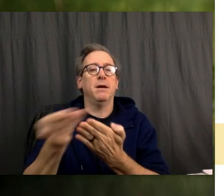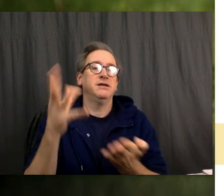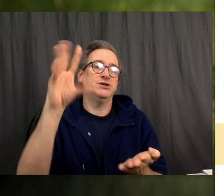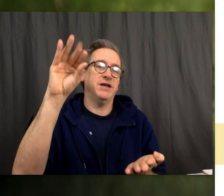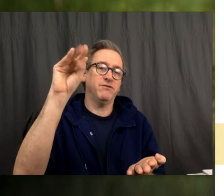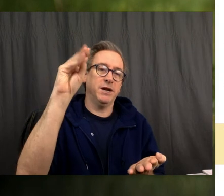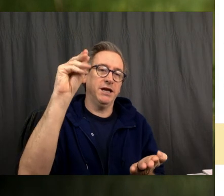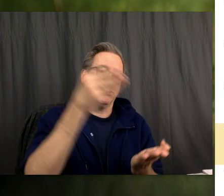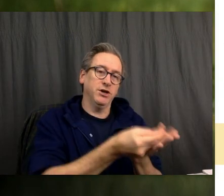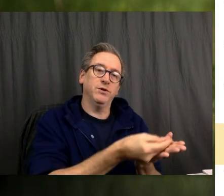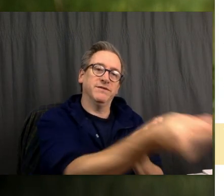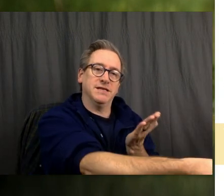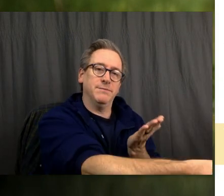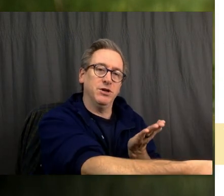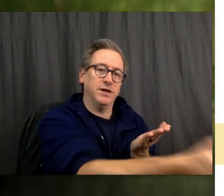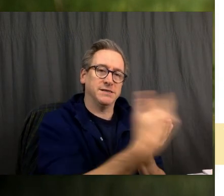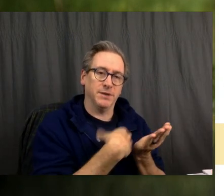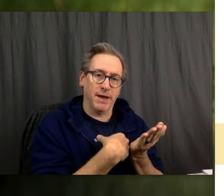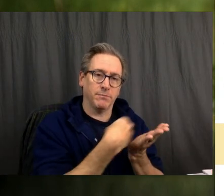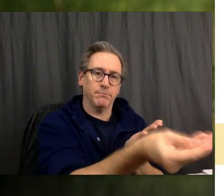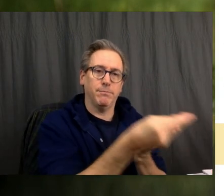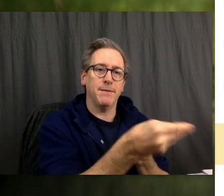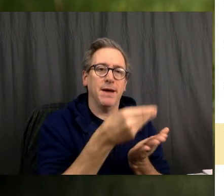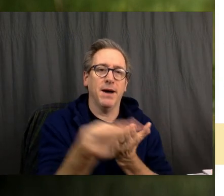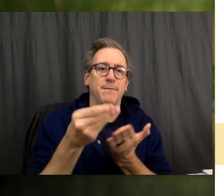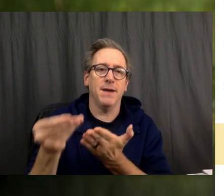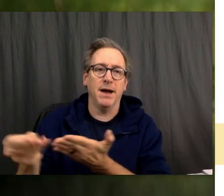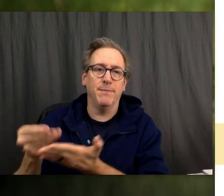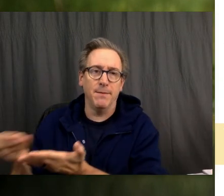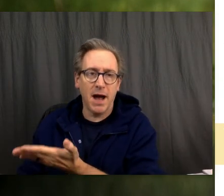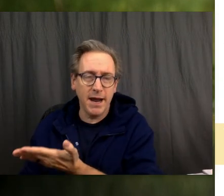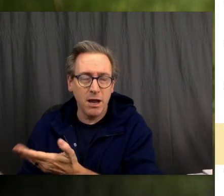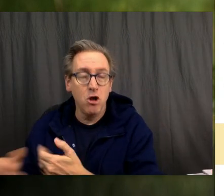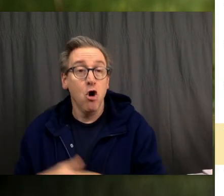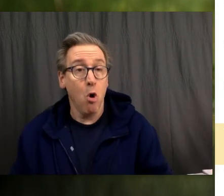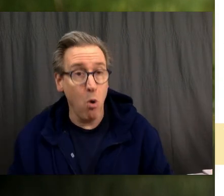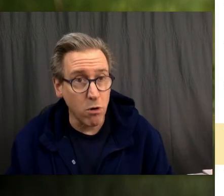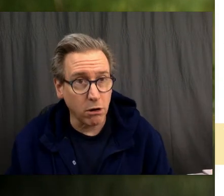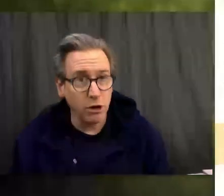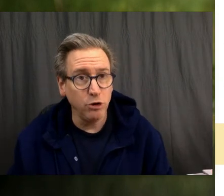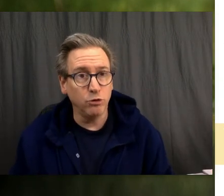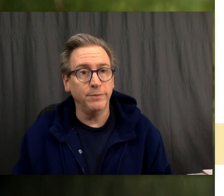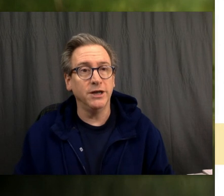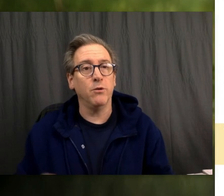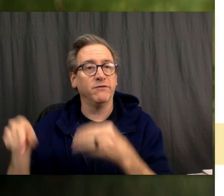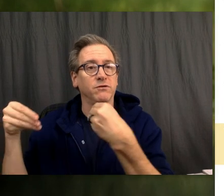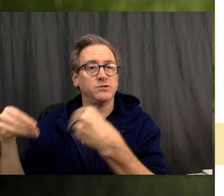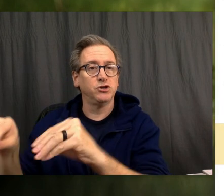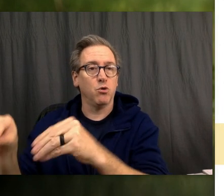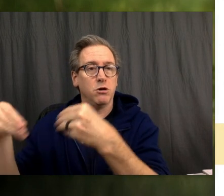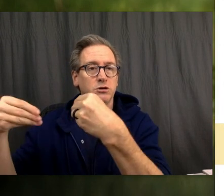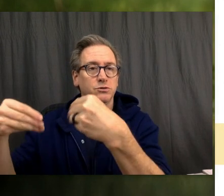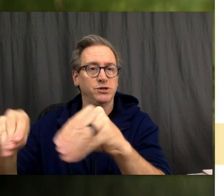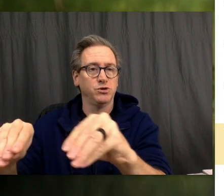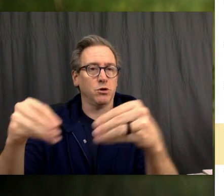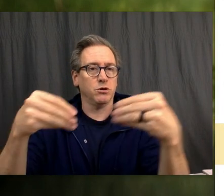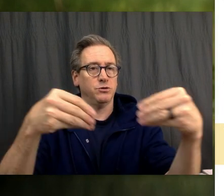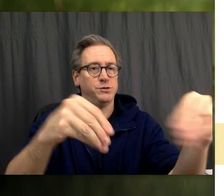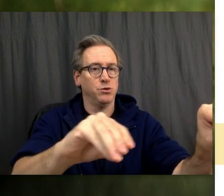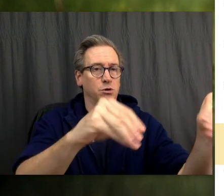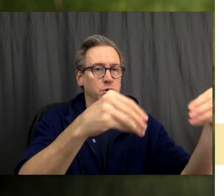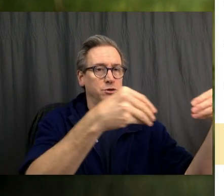So you have your money here and you give it to them and you get something back. Buy, buy, buy, buy, buy, buy, buy. Or you could be going from store to